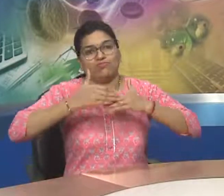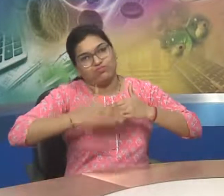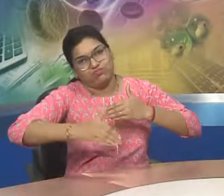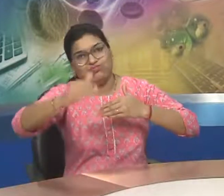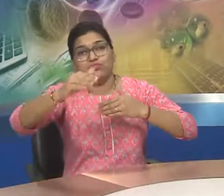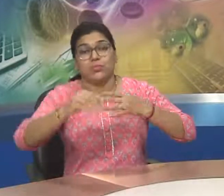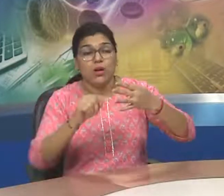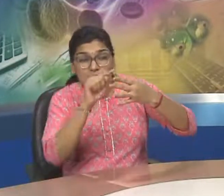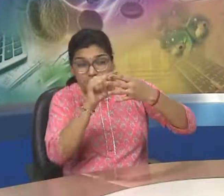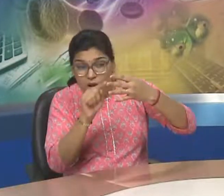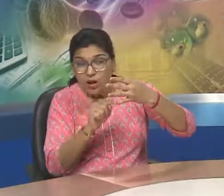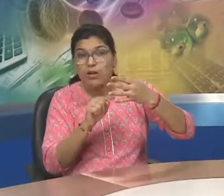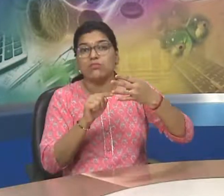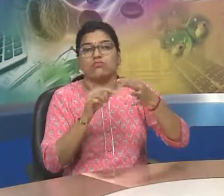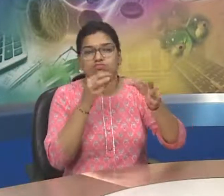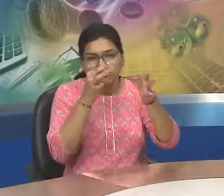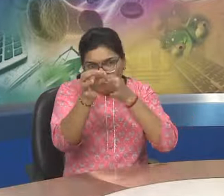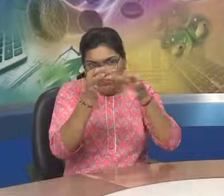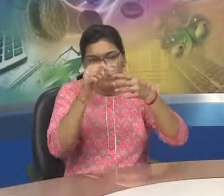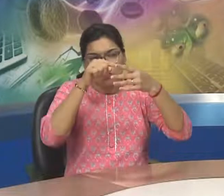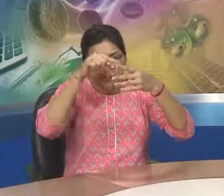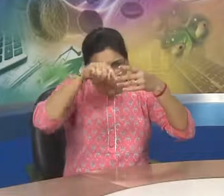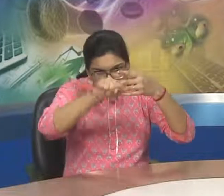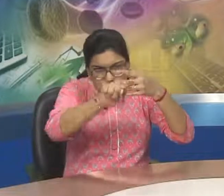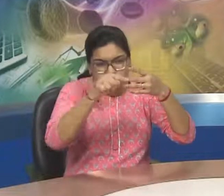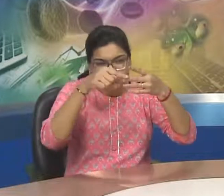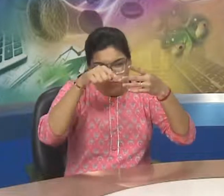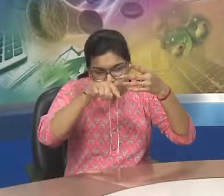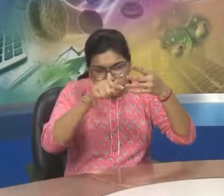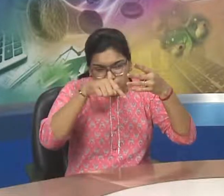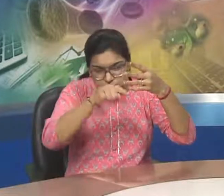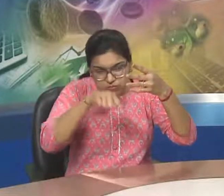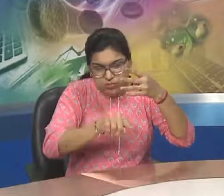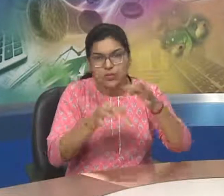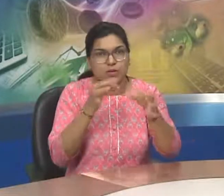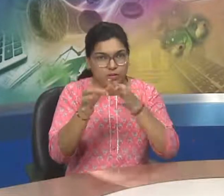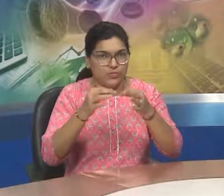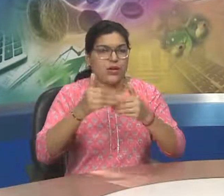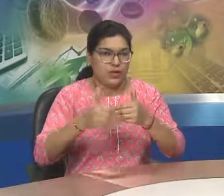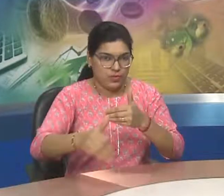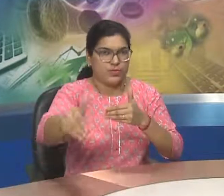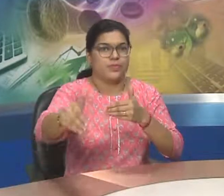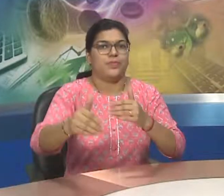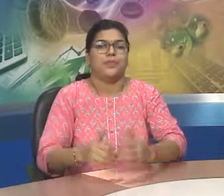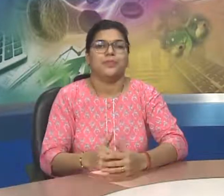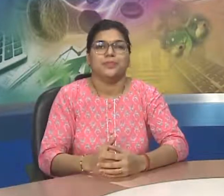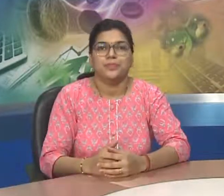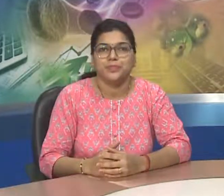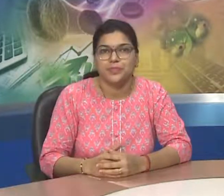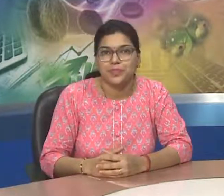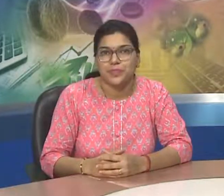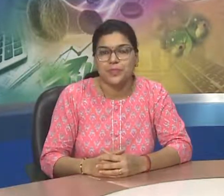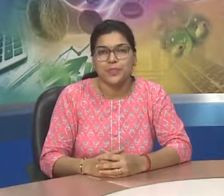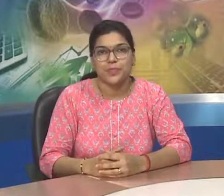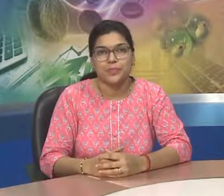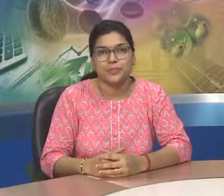capacity of Earth. These are the 4 points we are going to explain in this session.